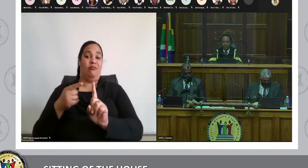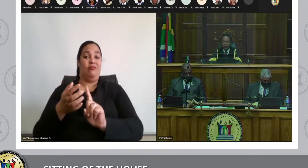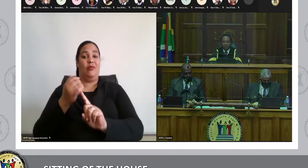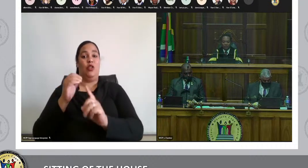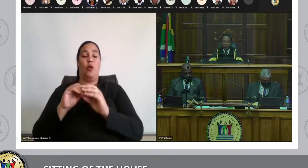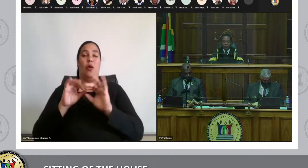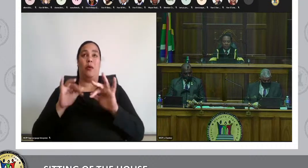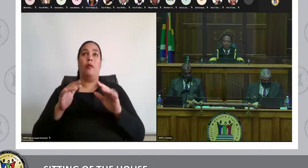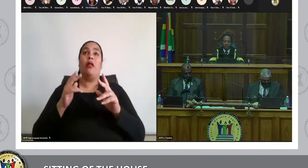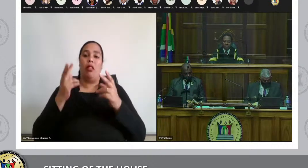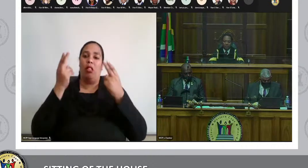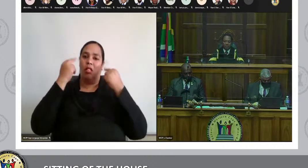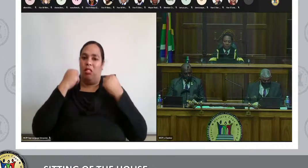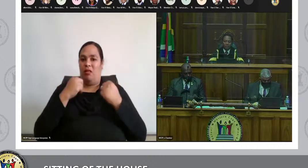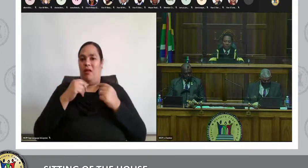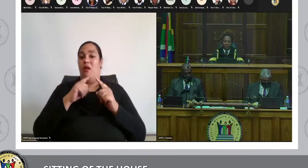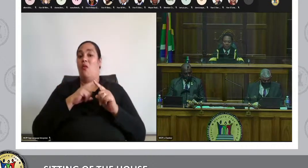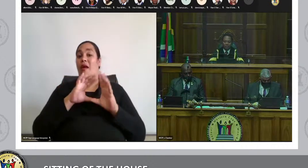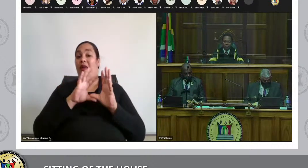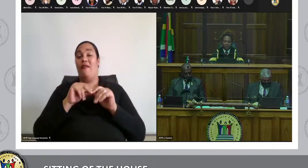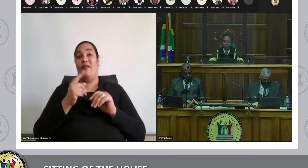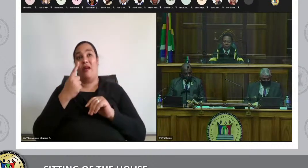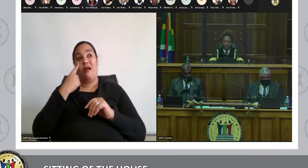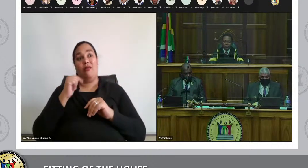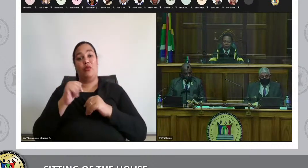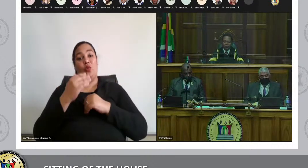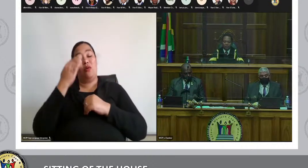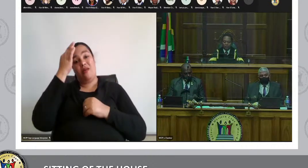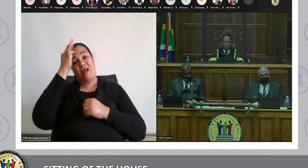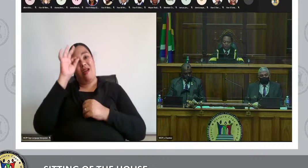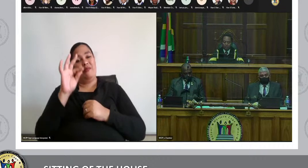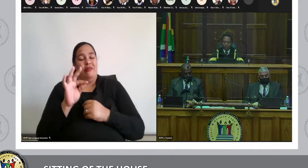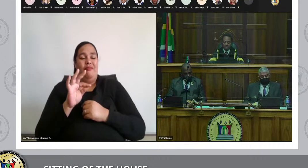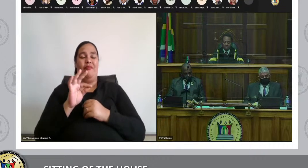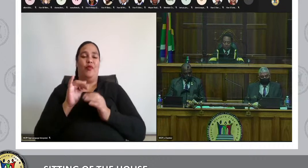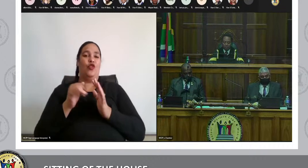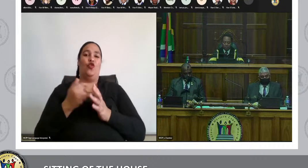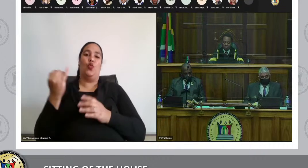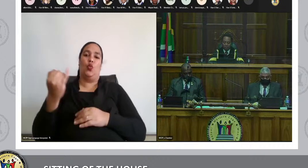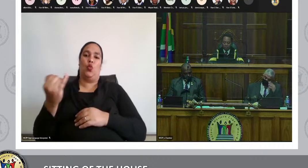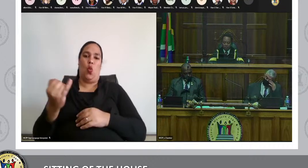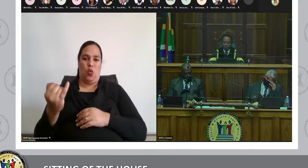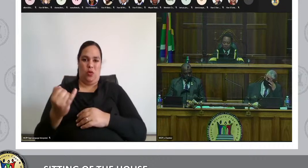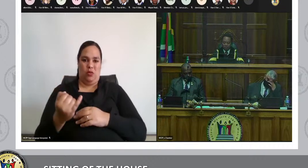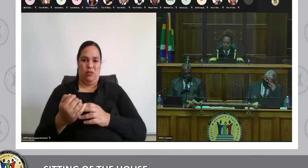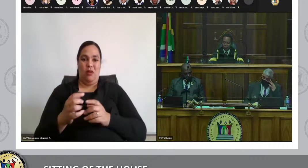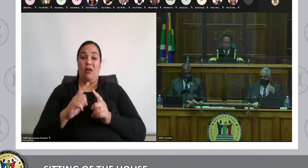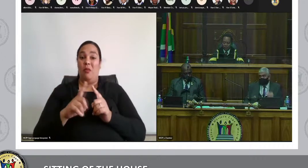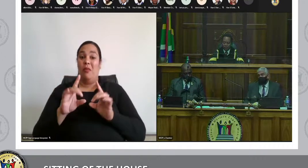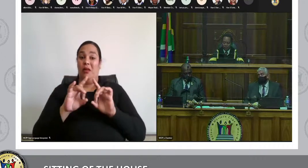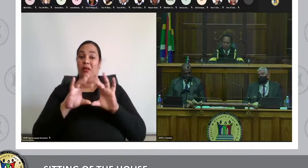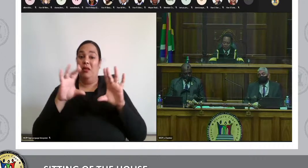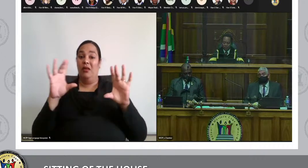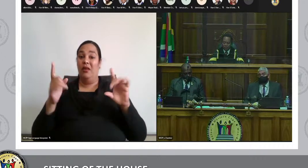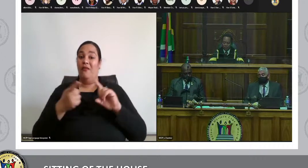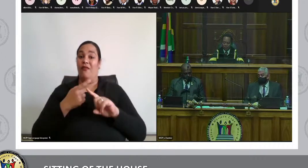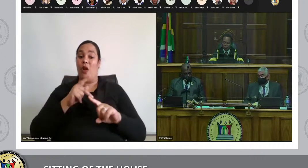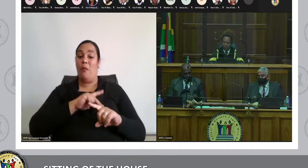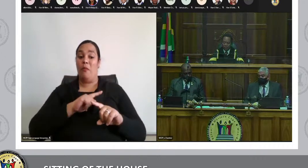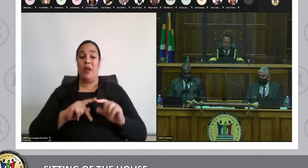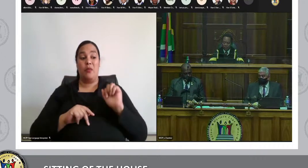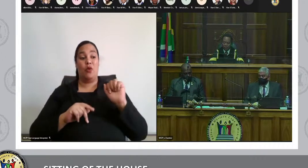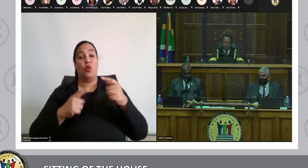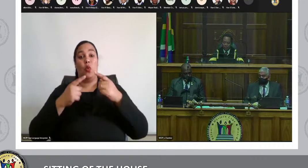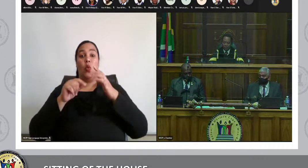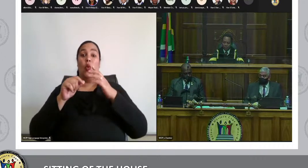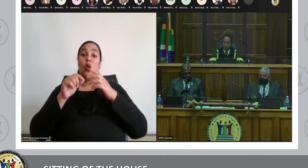people, as everything in the eyes of this government is nothing but a joke. It was very clear from the Premier's keynote